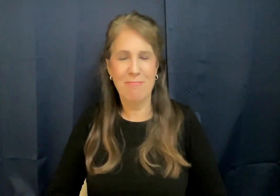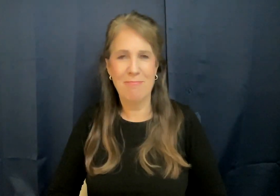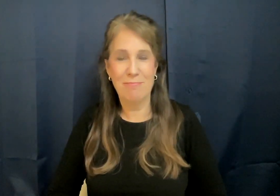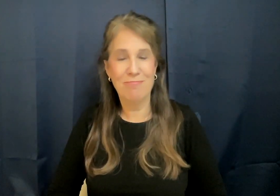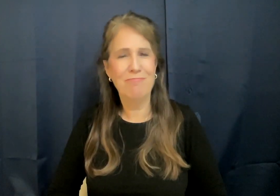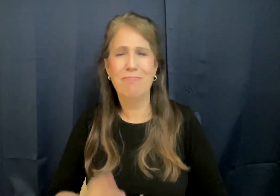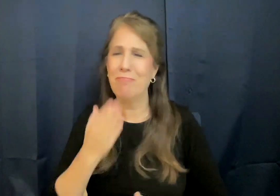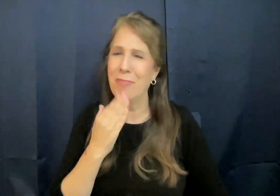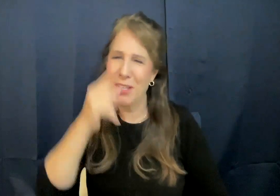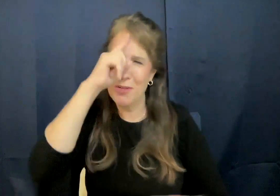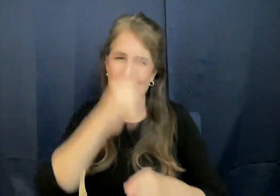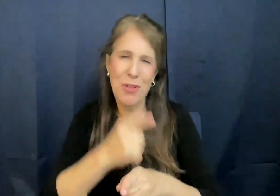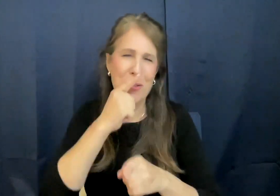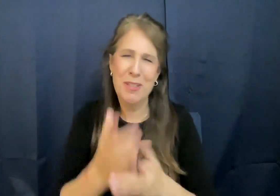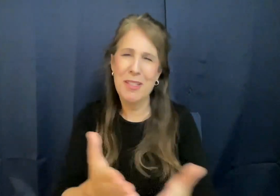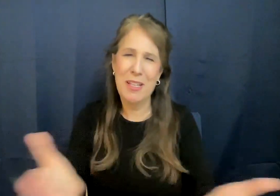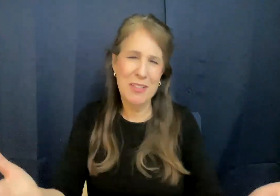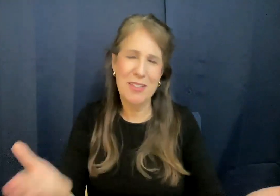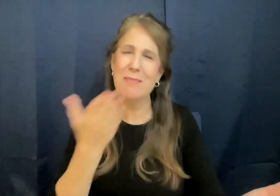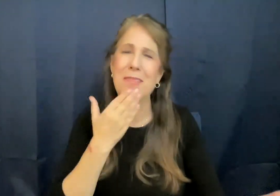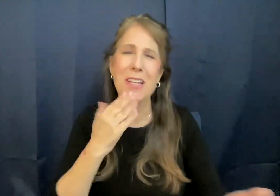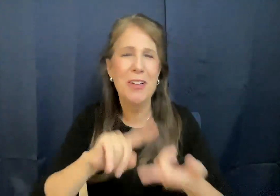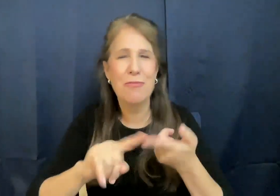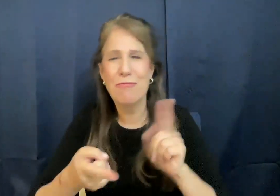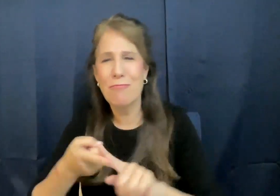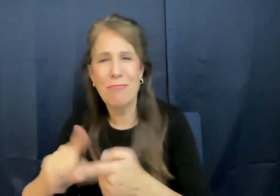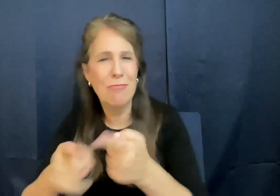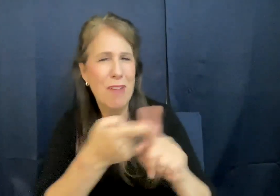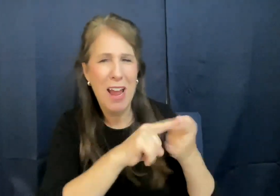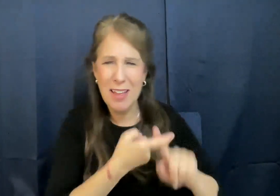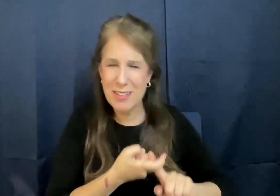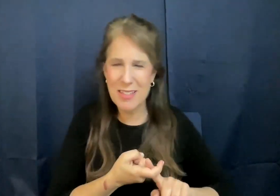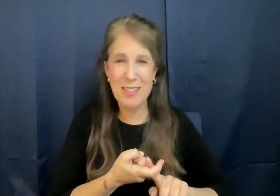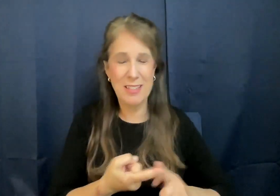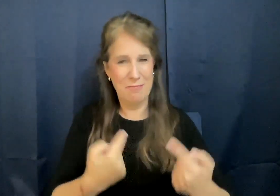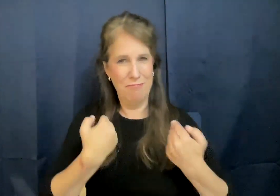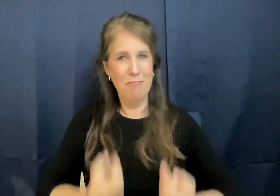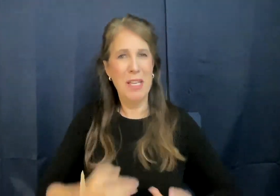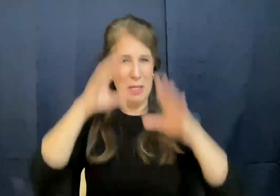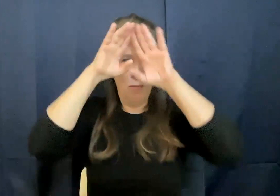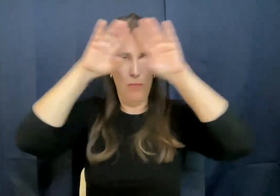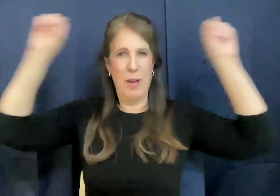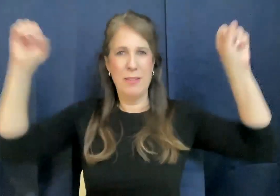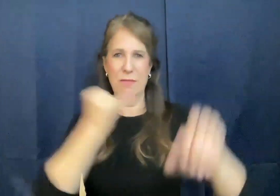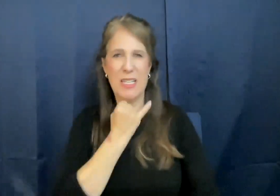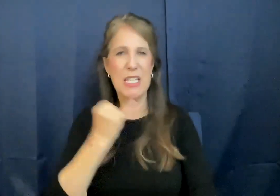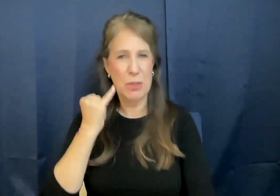Dear brothers and sisters, dear friends, as President of the State of Israel,